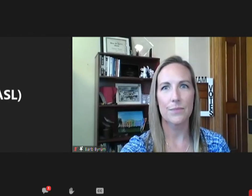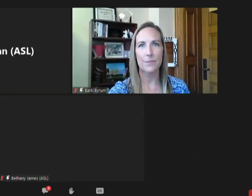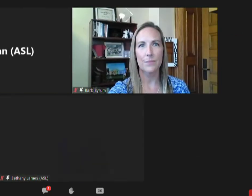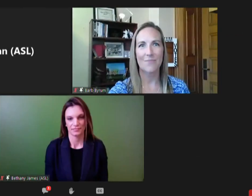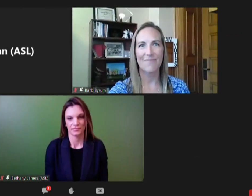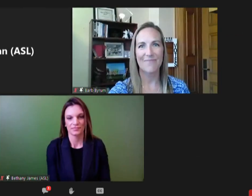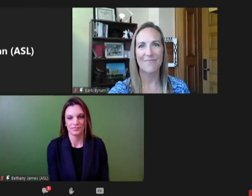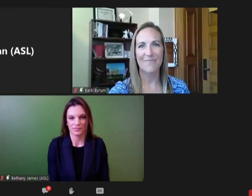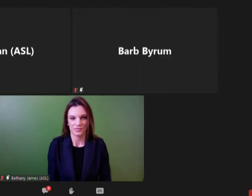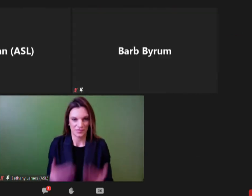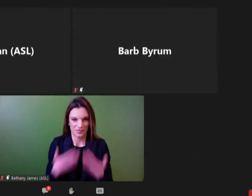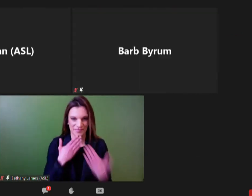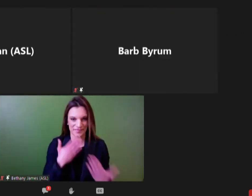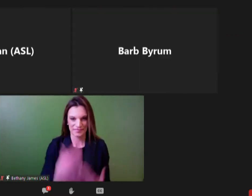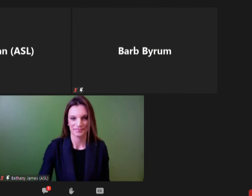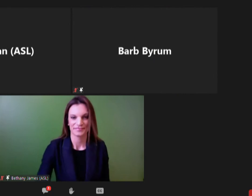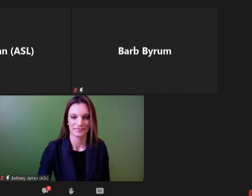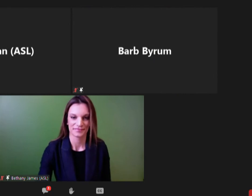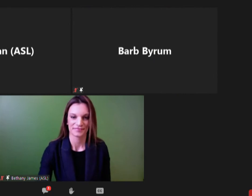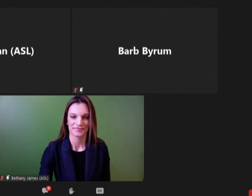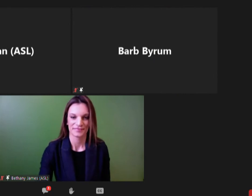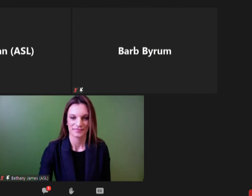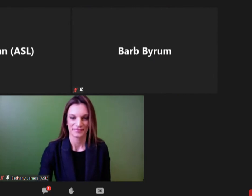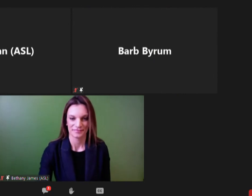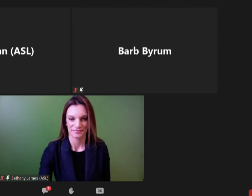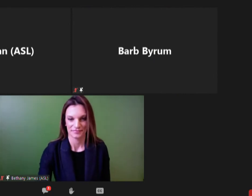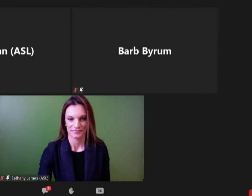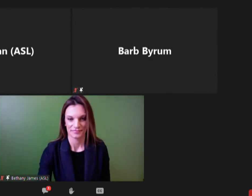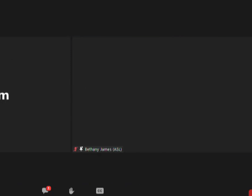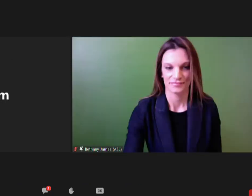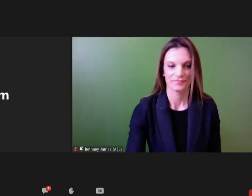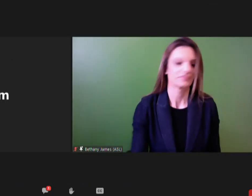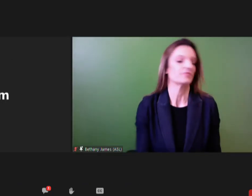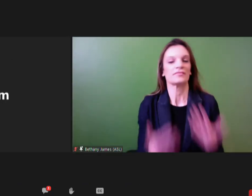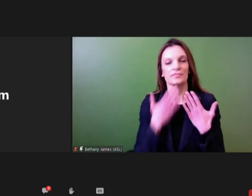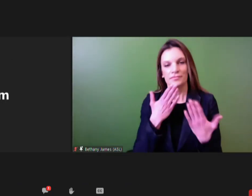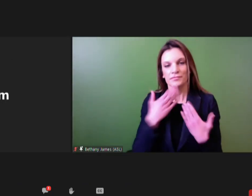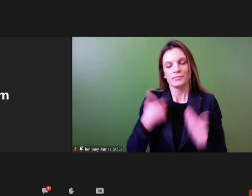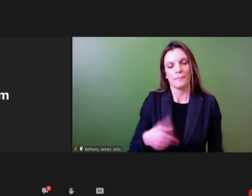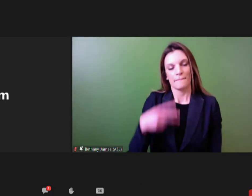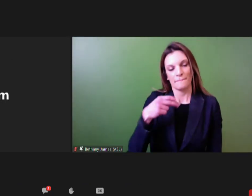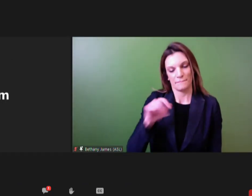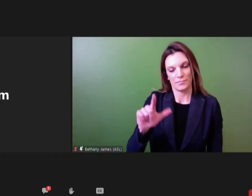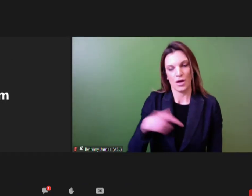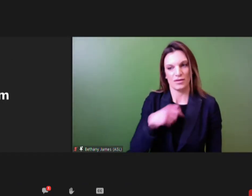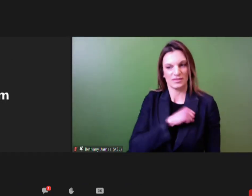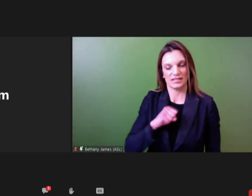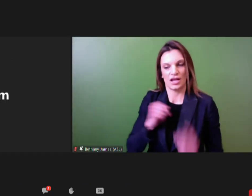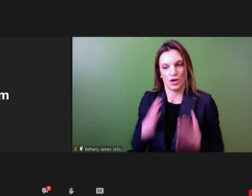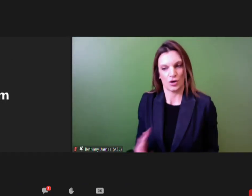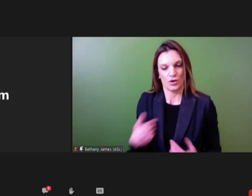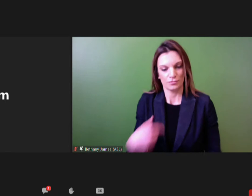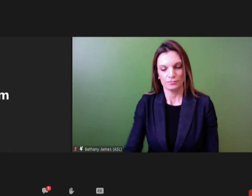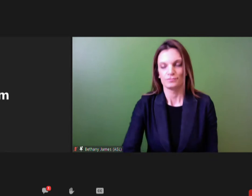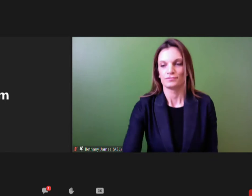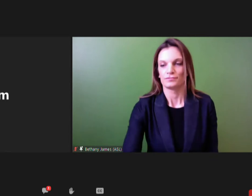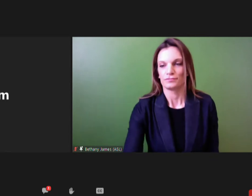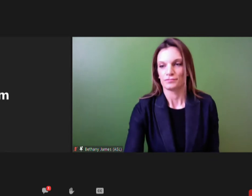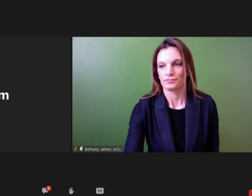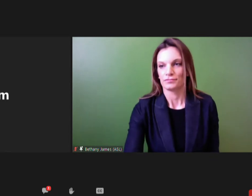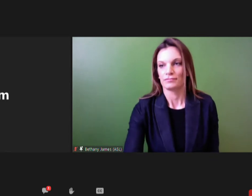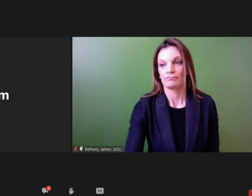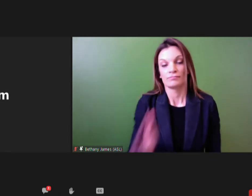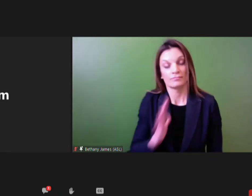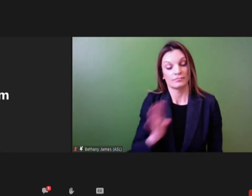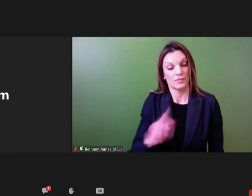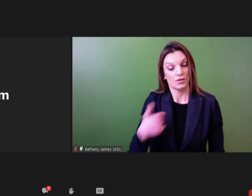Thank you, Clerk Byram, Madam Secretary. I'm State Senator Paul Voino, and as a former municipal clerk in Warren,